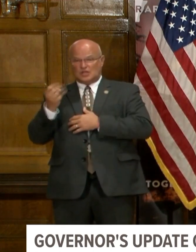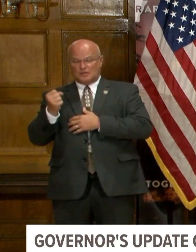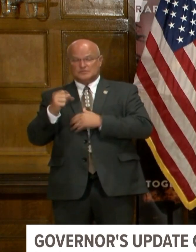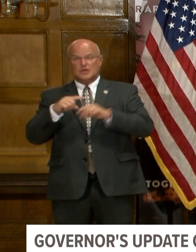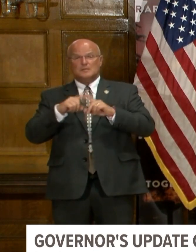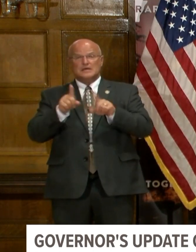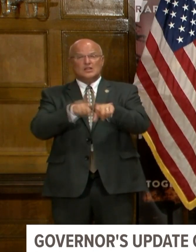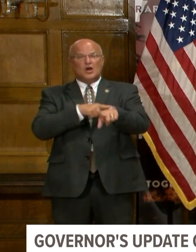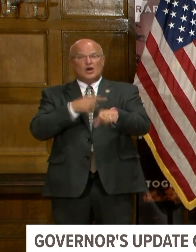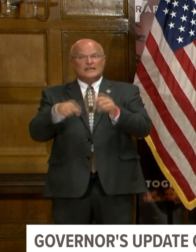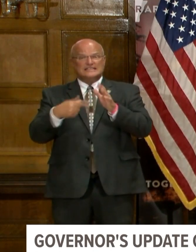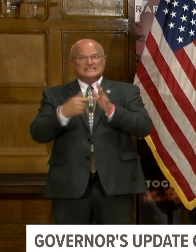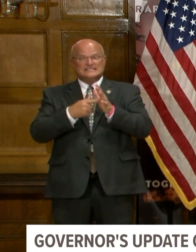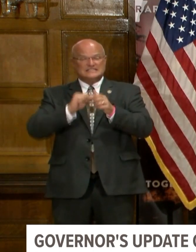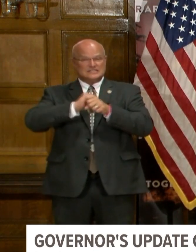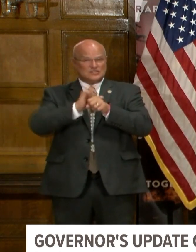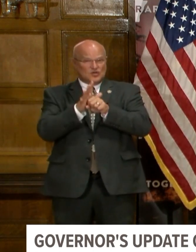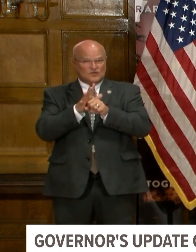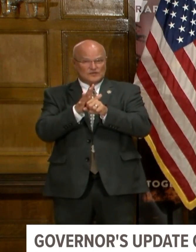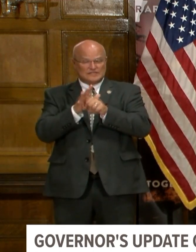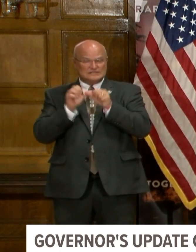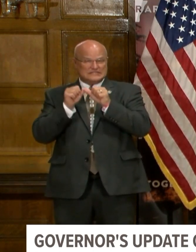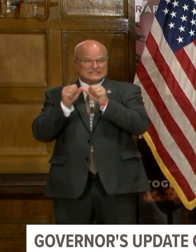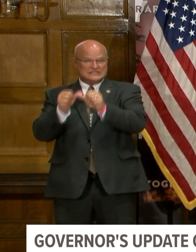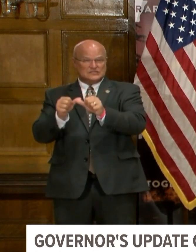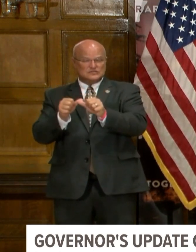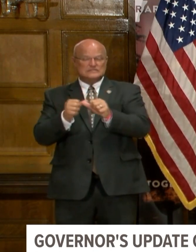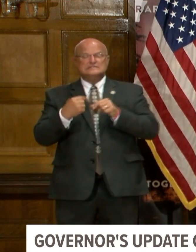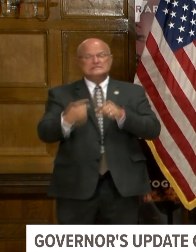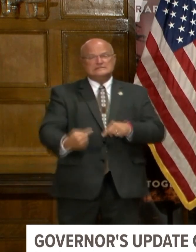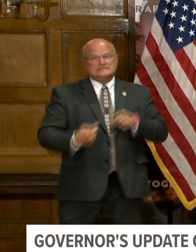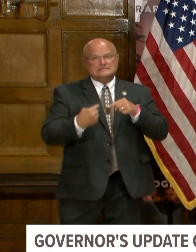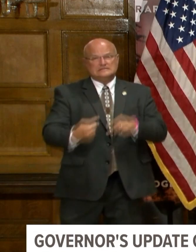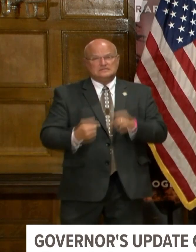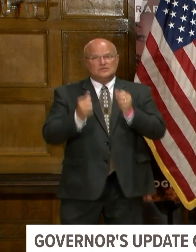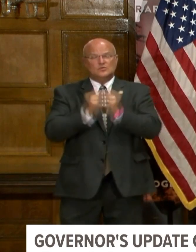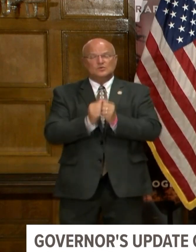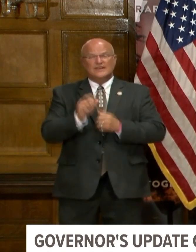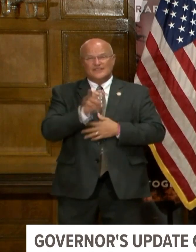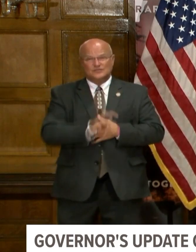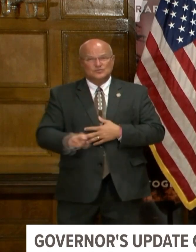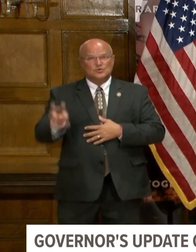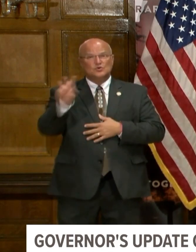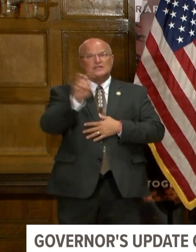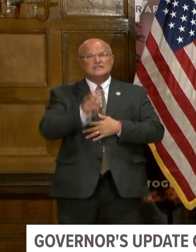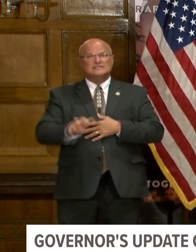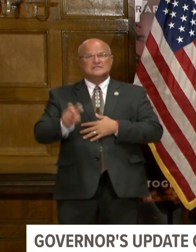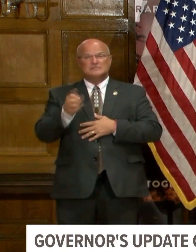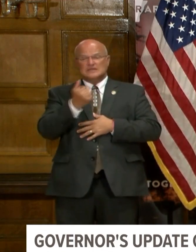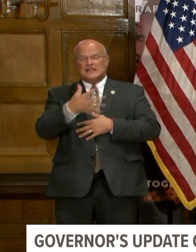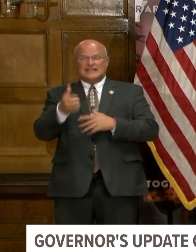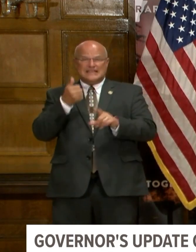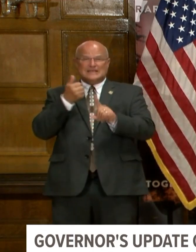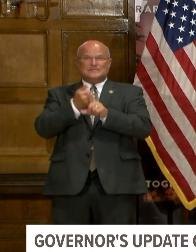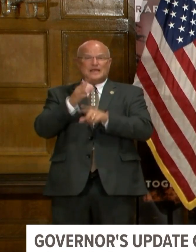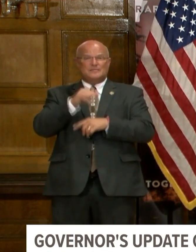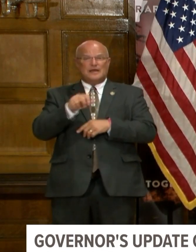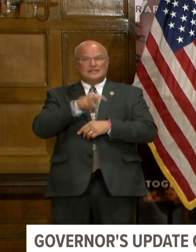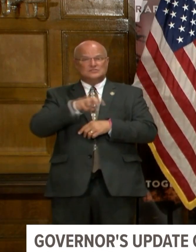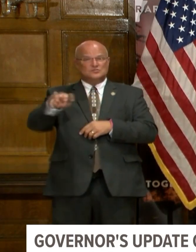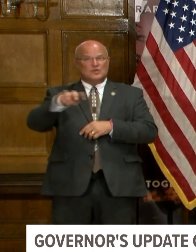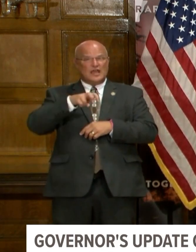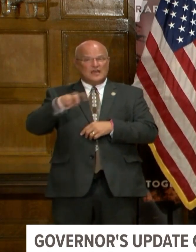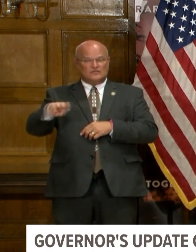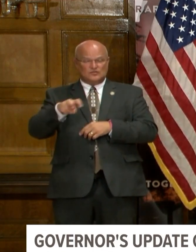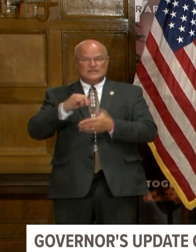pandemic continues, we're still going to struggle in terms of our tourism, in terms of anything impacted by travel that